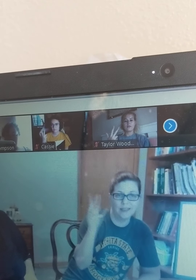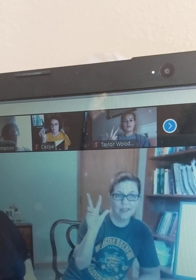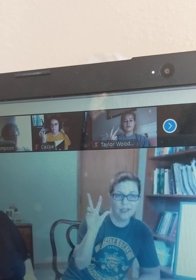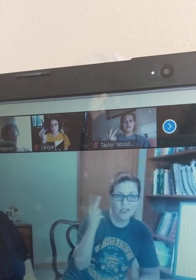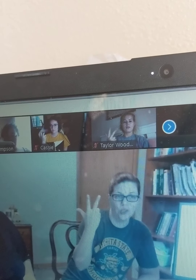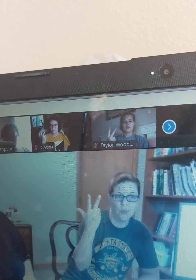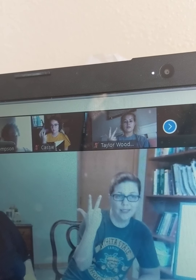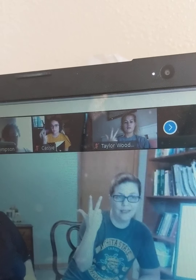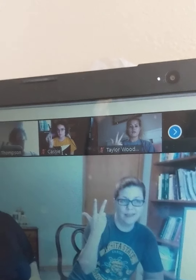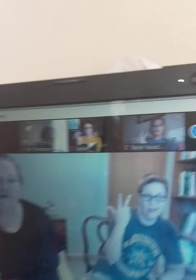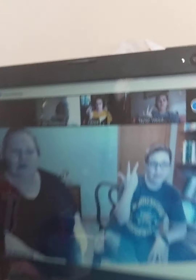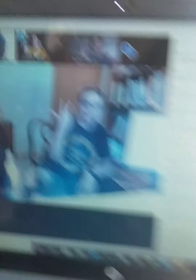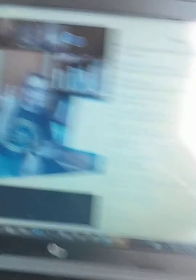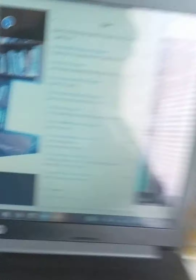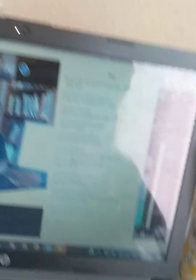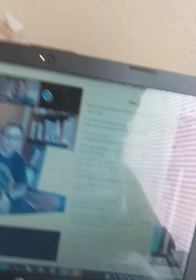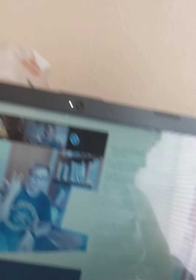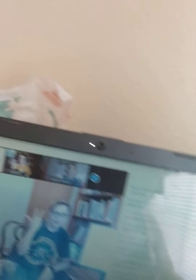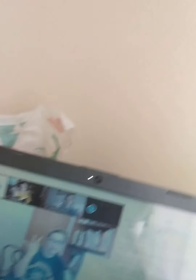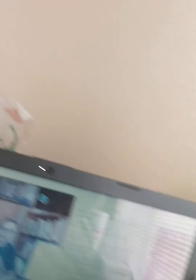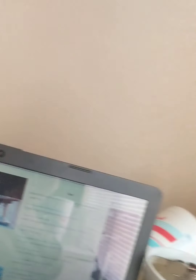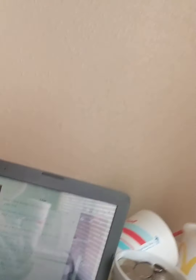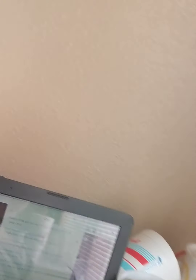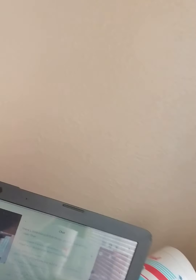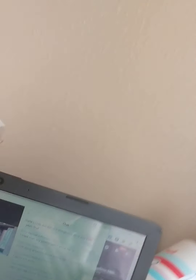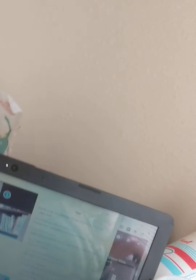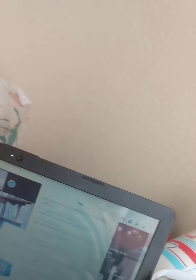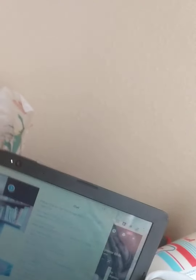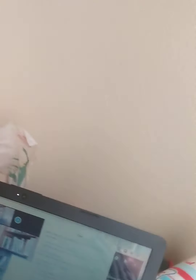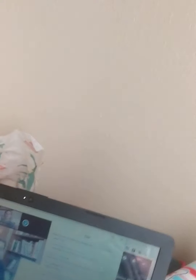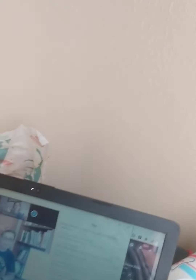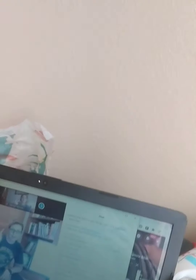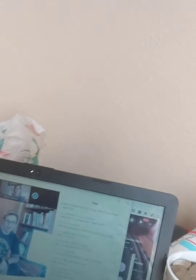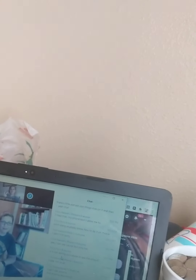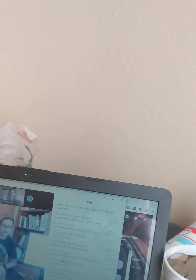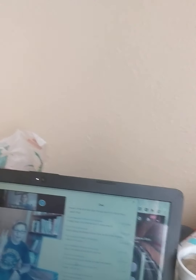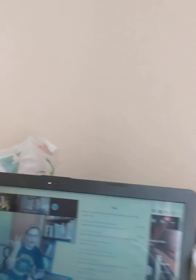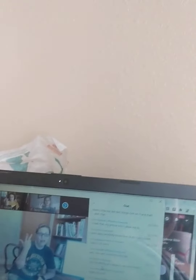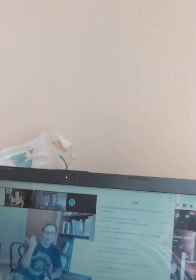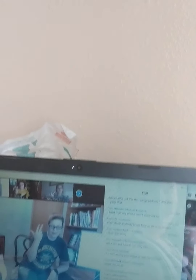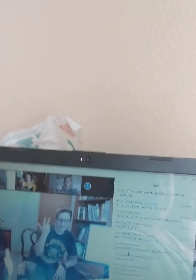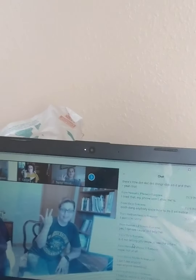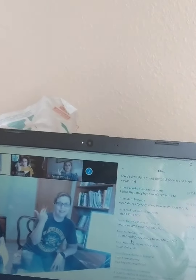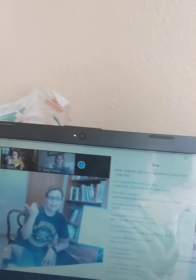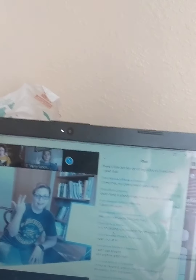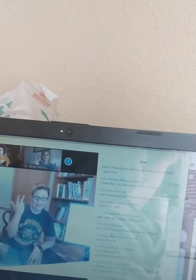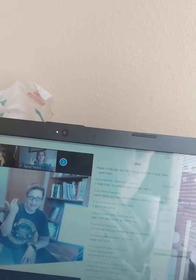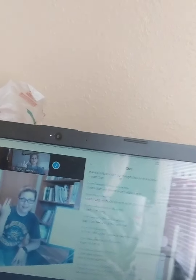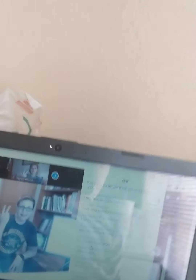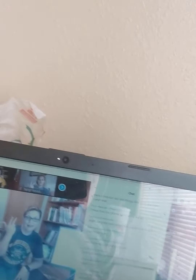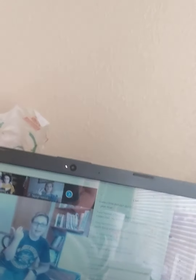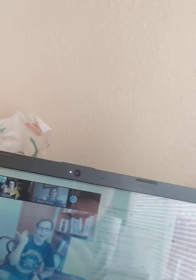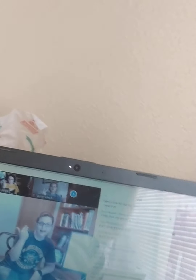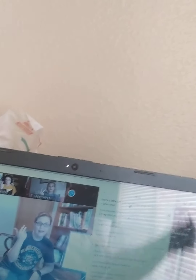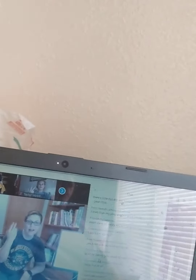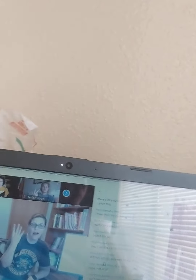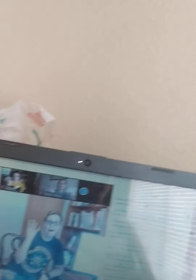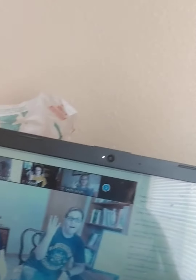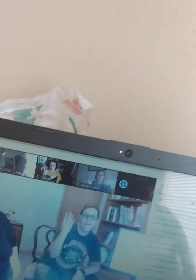sure that you have your palm facing towards yourself for this. So not palm out, but palm in. Okay,